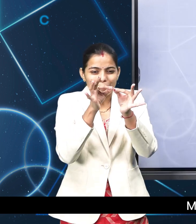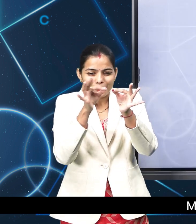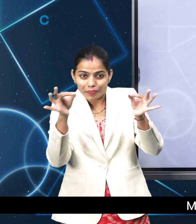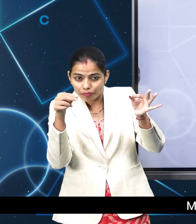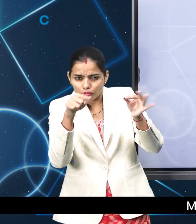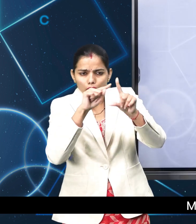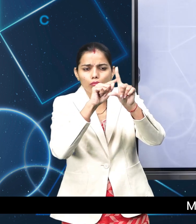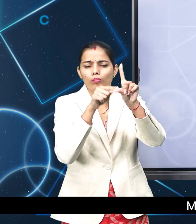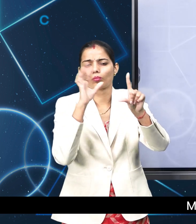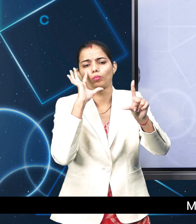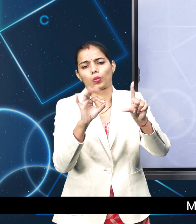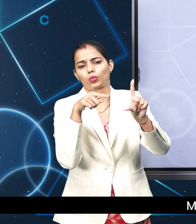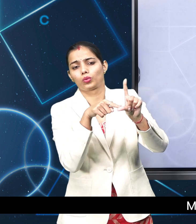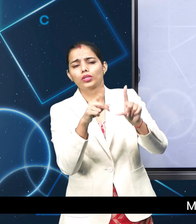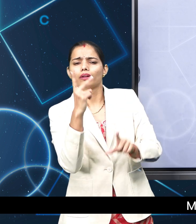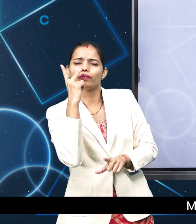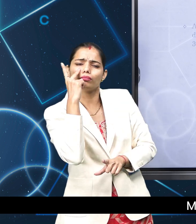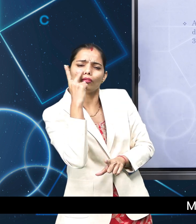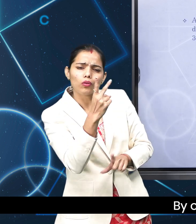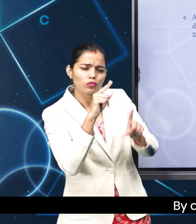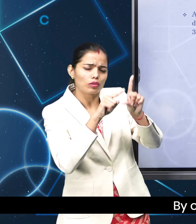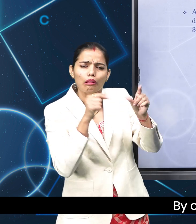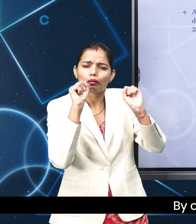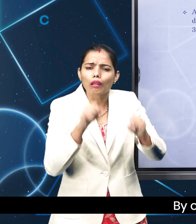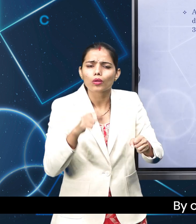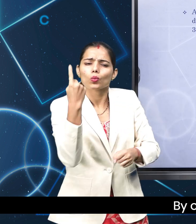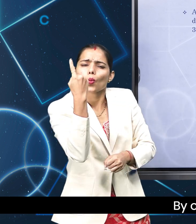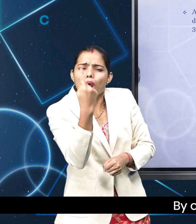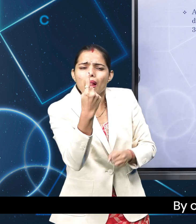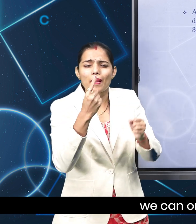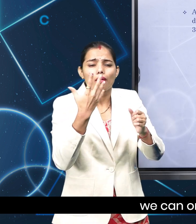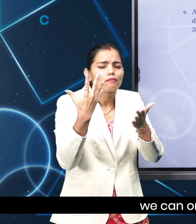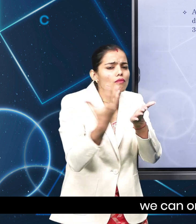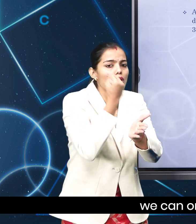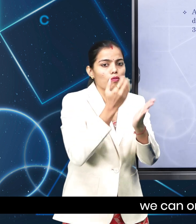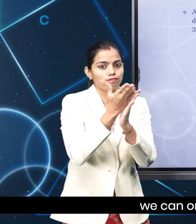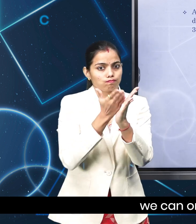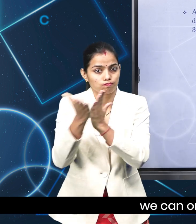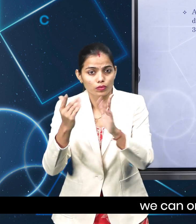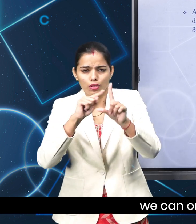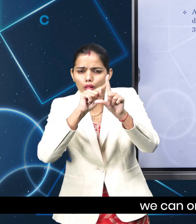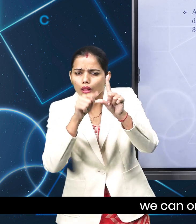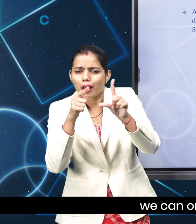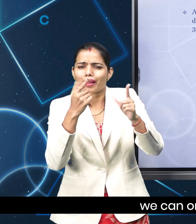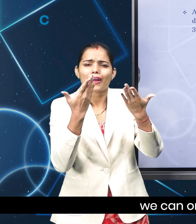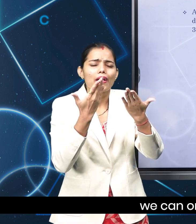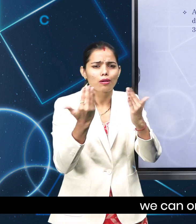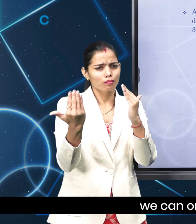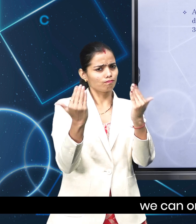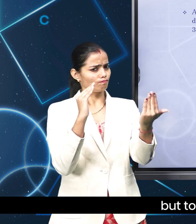Measuring angles. By observing an angle, we can only get the type of angle,